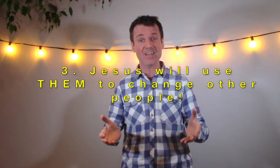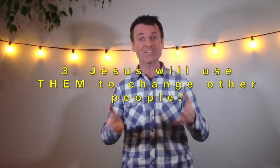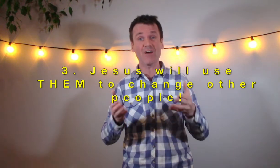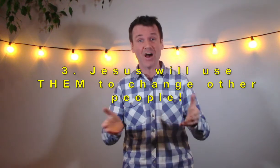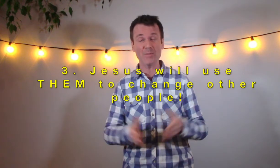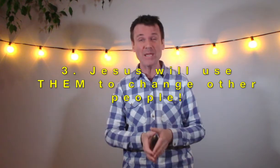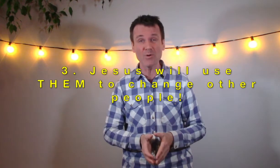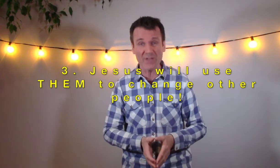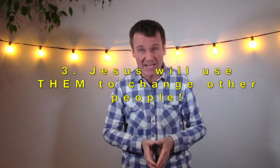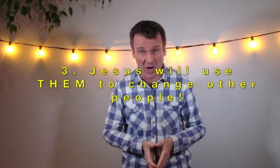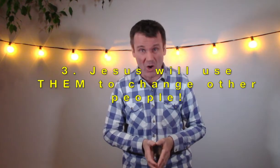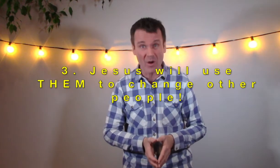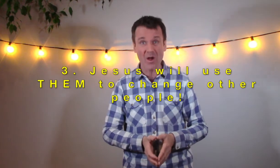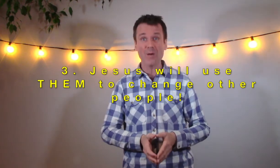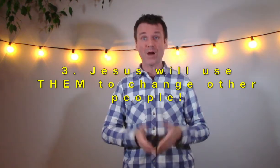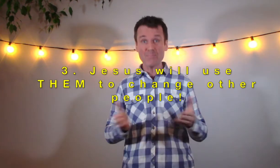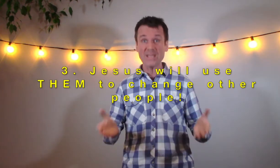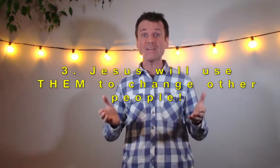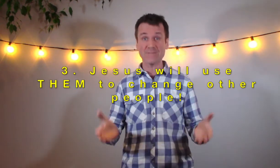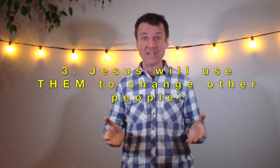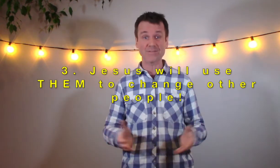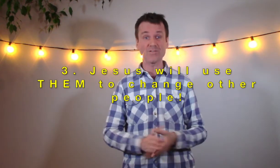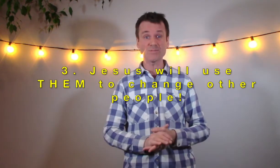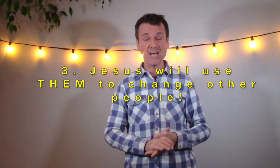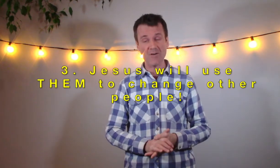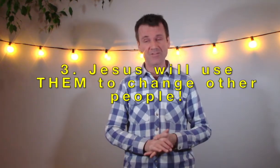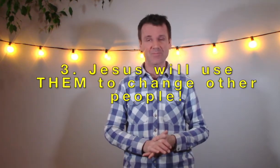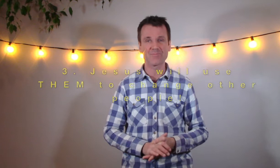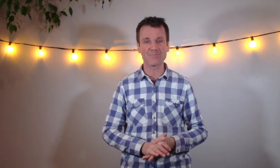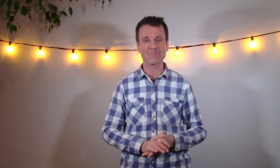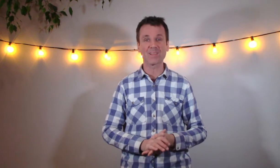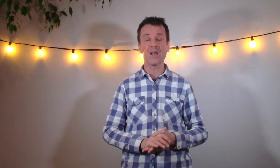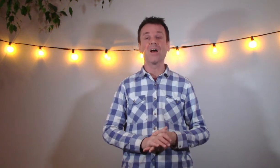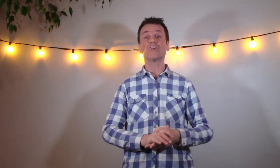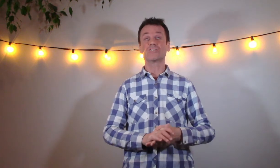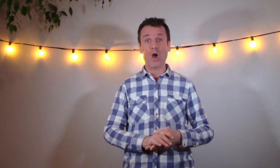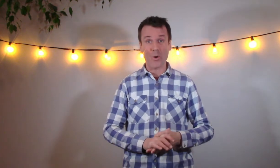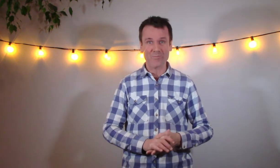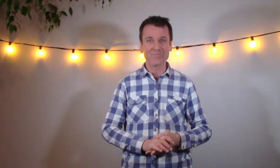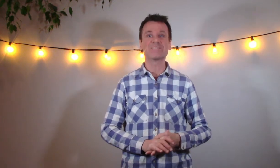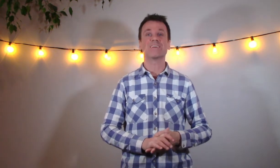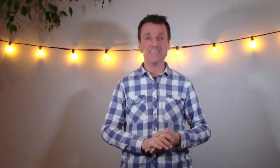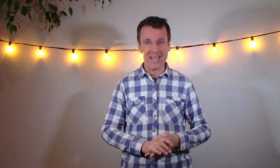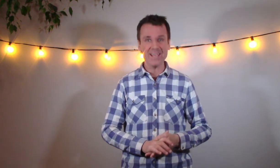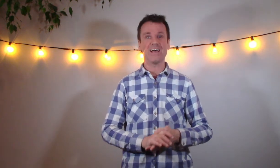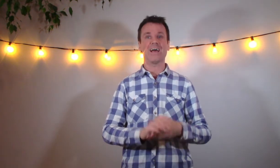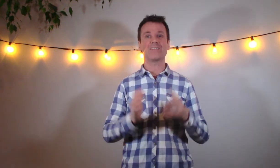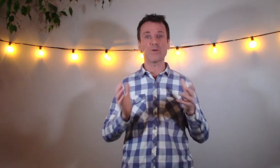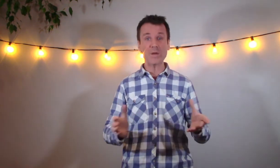of other people they know by being faithful themselves. So, today and in the weeks to